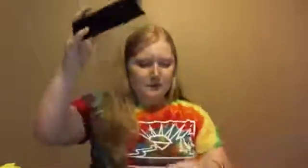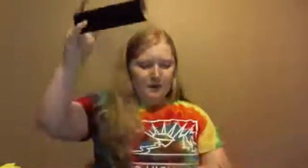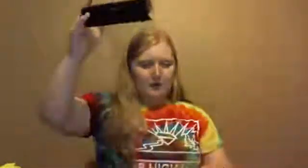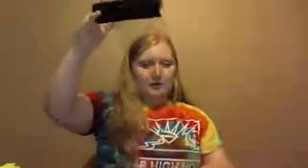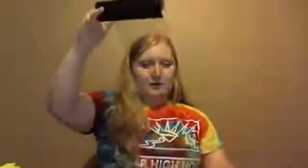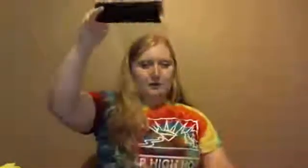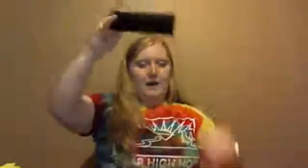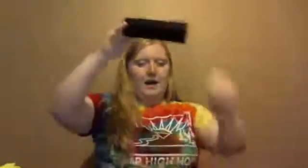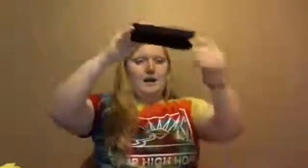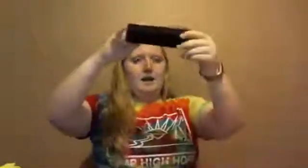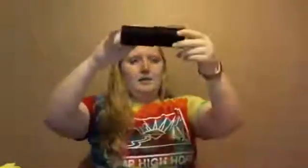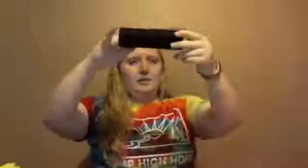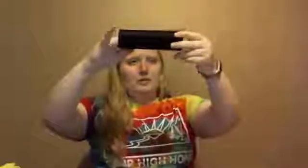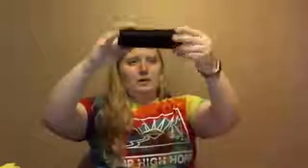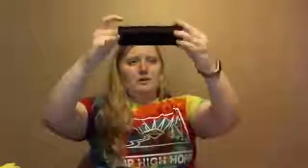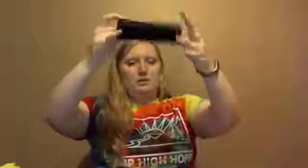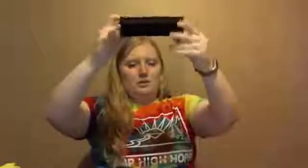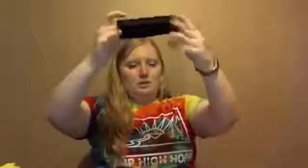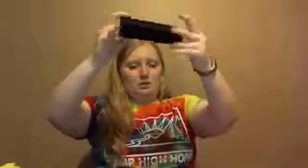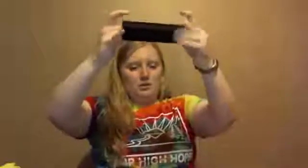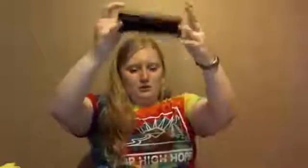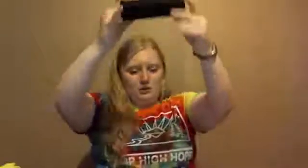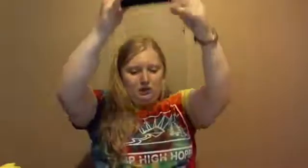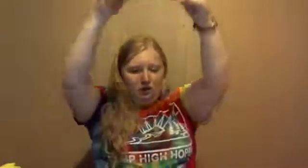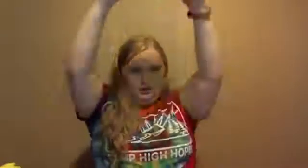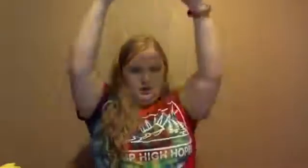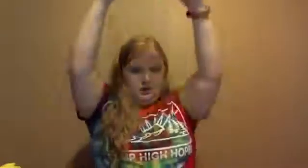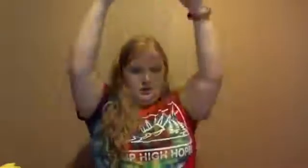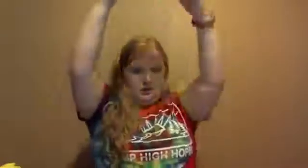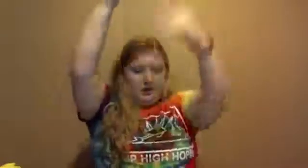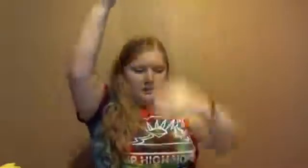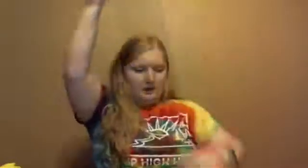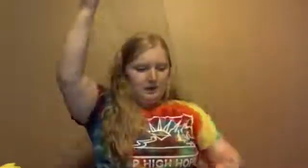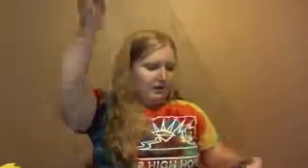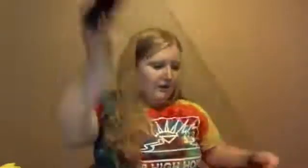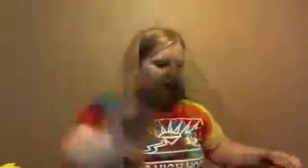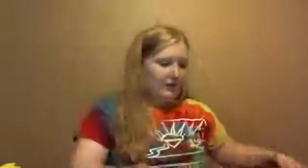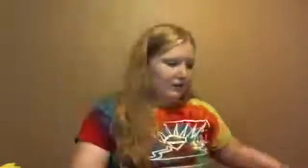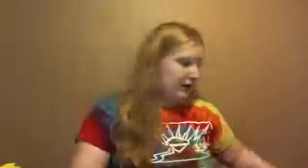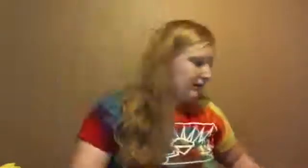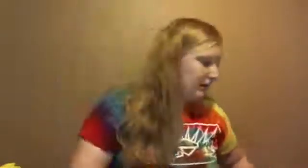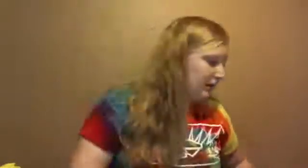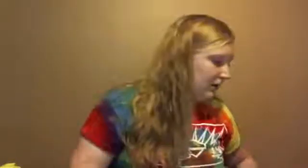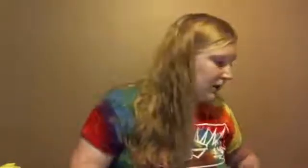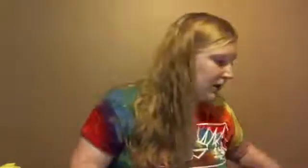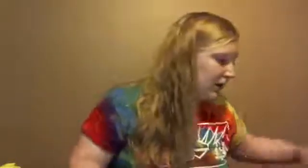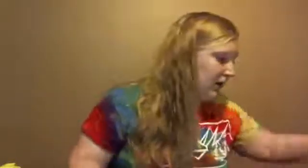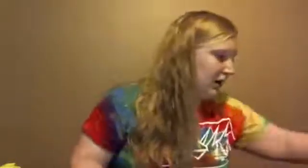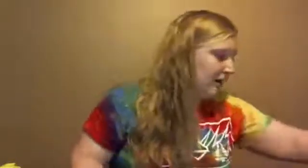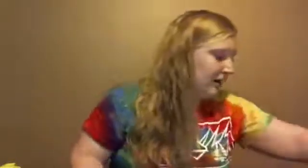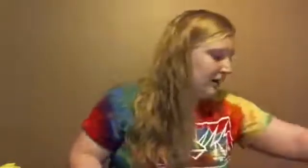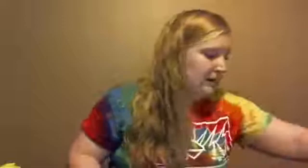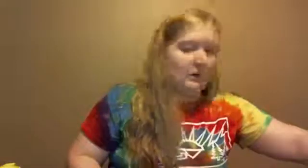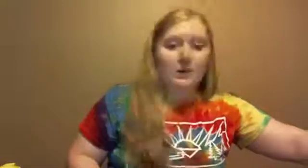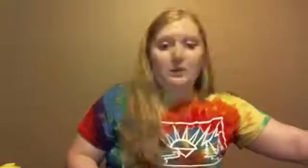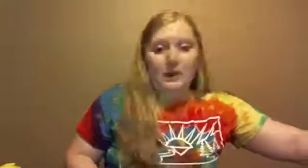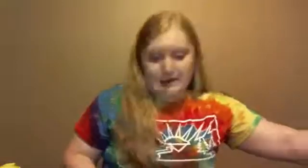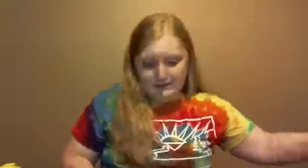So to do that, I am going to cut a little bit off. I don't want to cut too much off because I don't want to waste it,